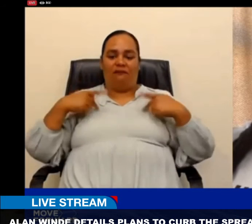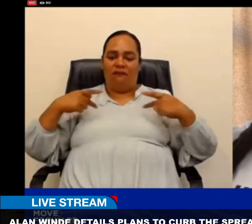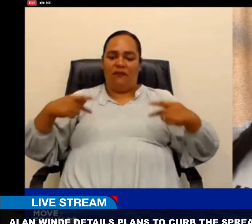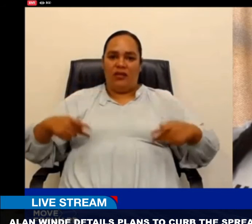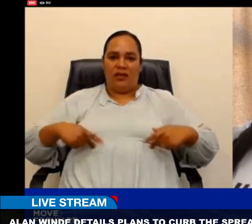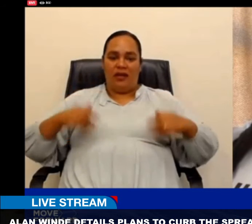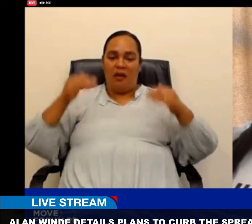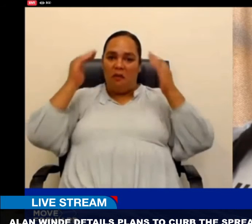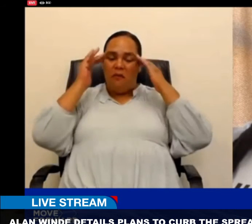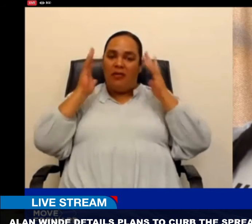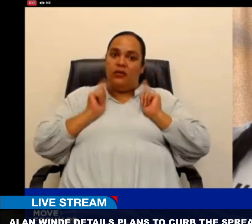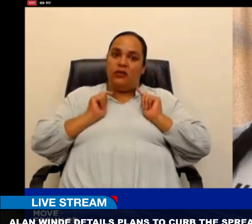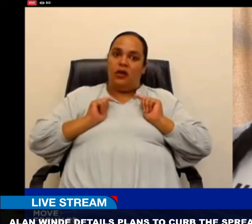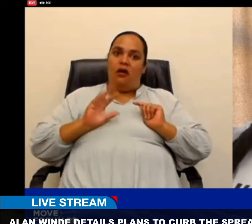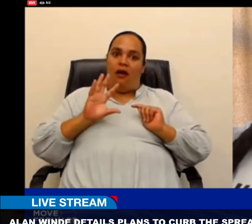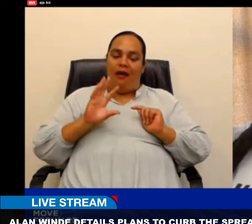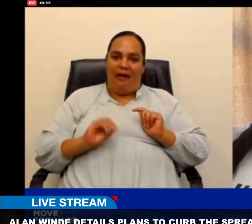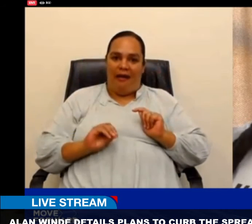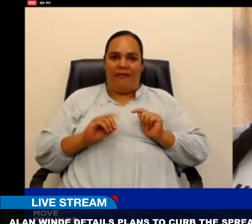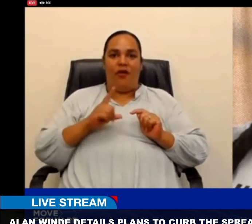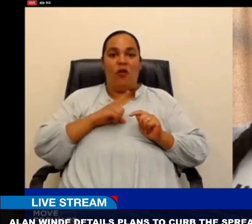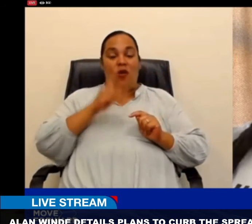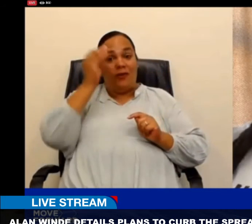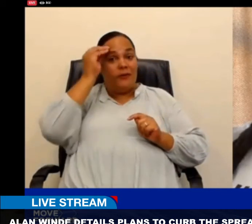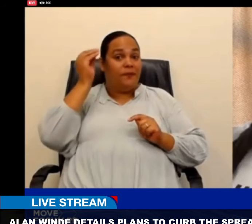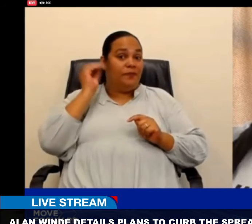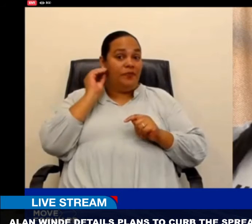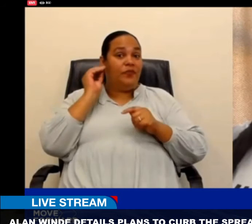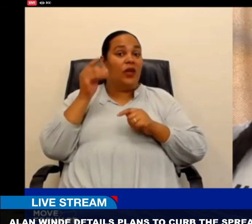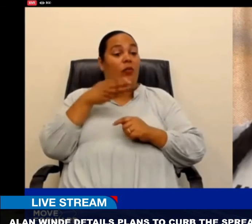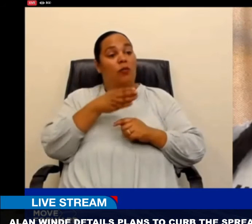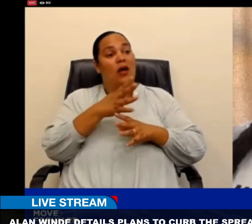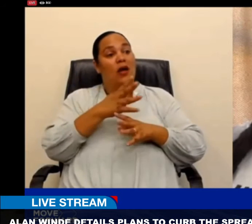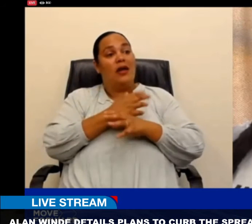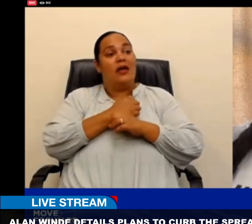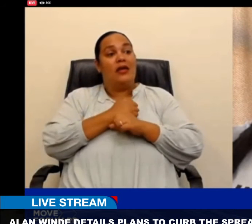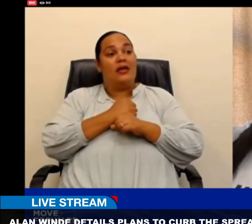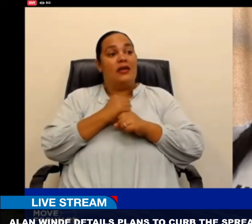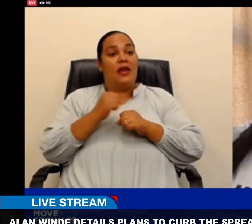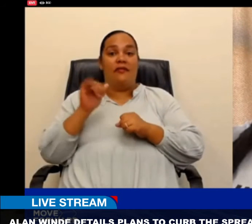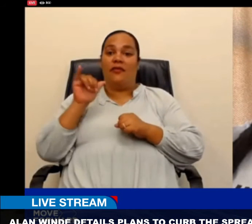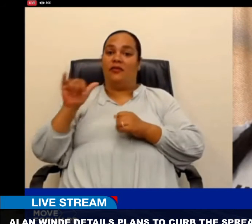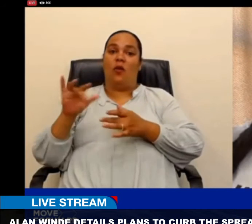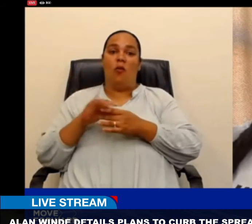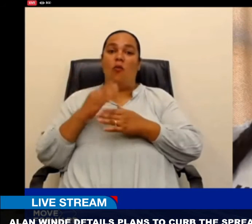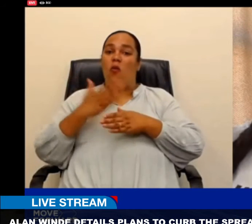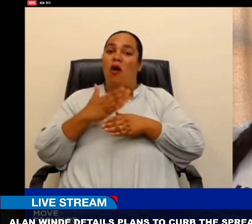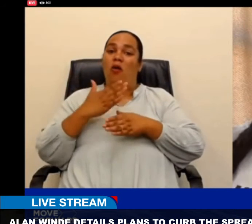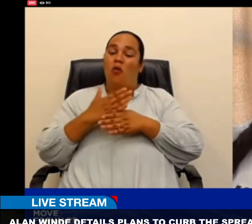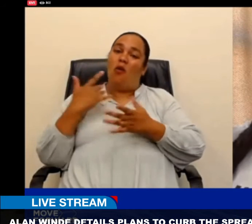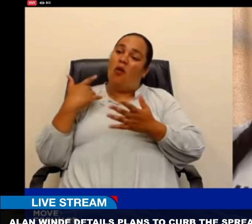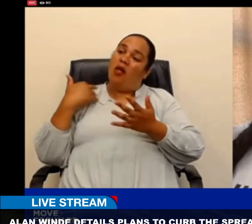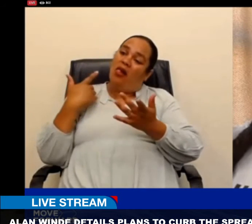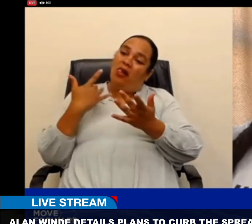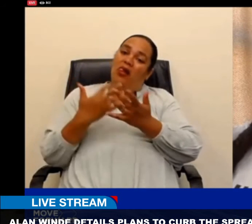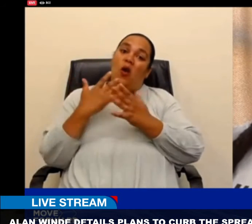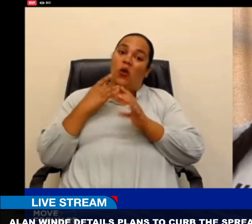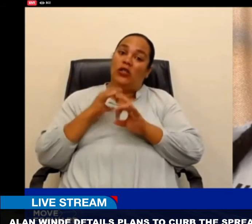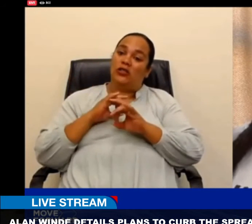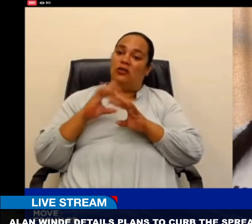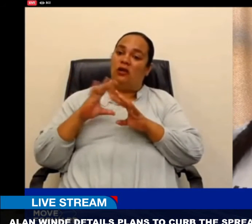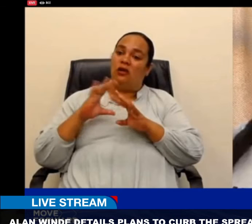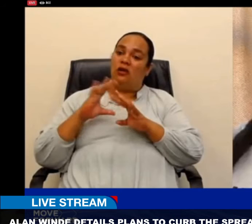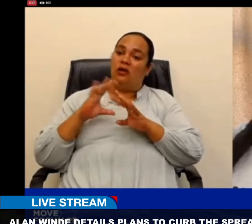mentally drained, taking note that they've never stayed at home. They've been working ever since we had the outbreak. So